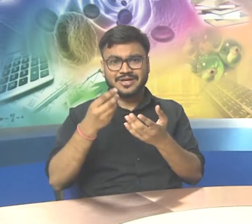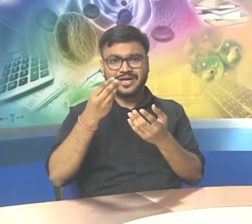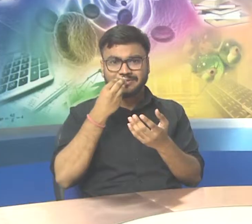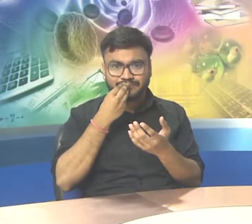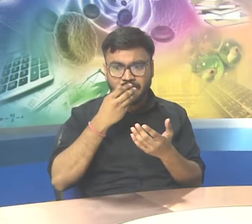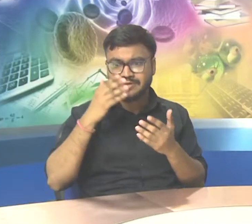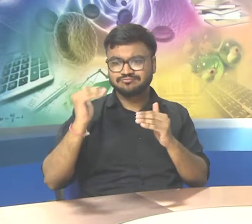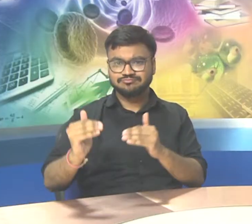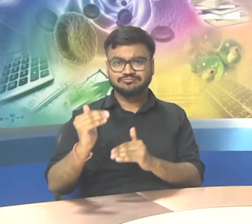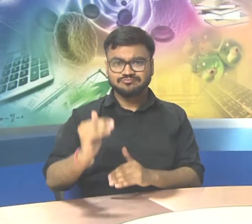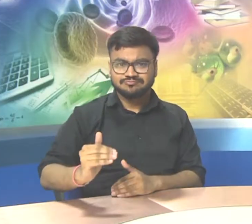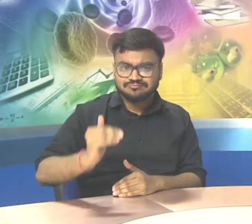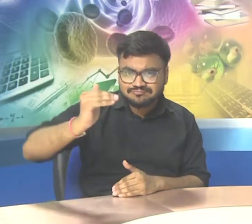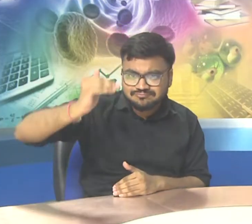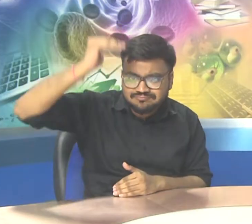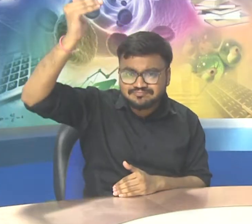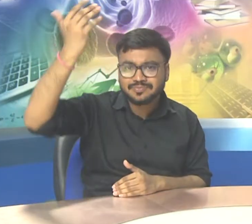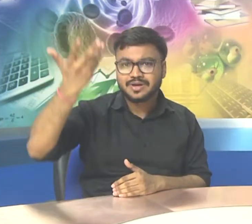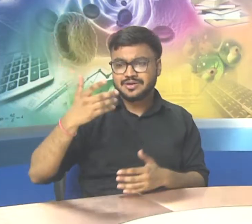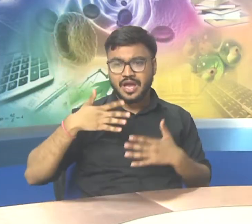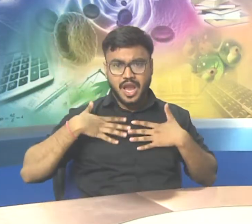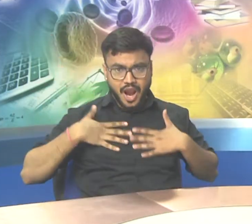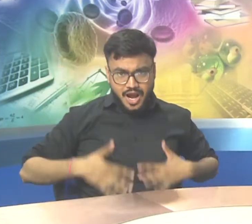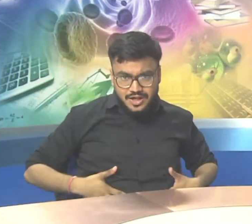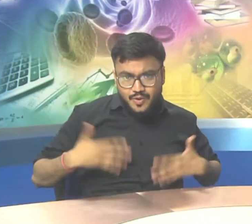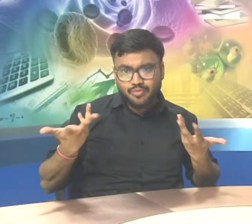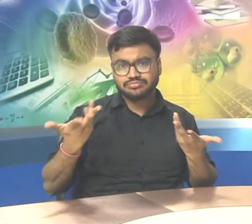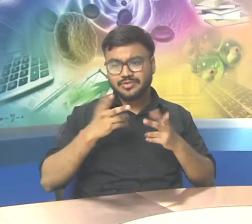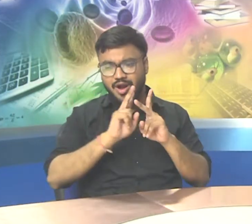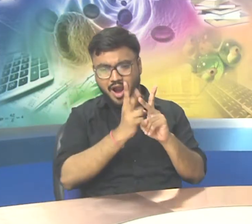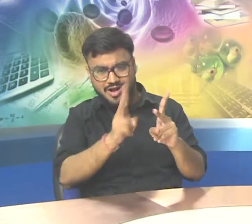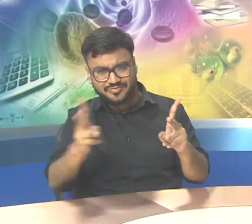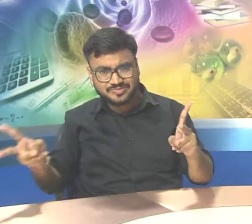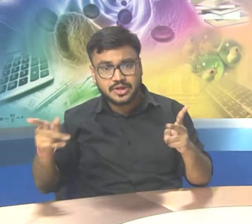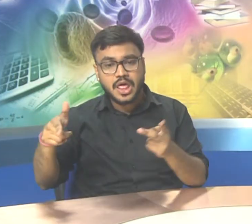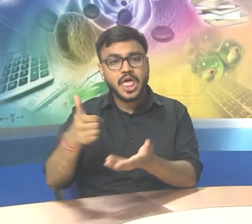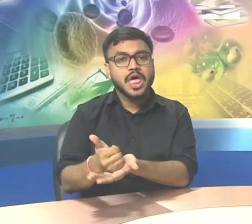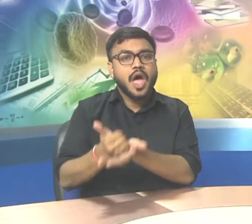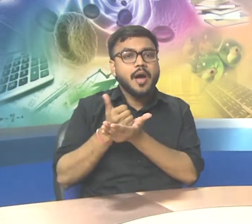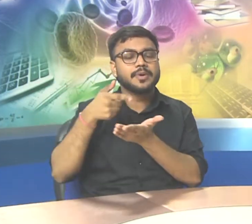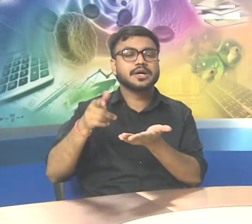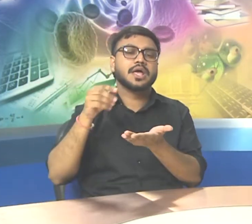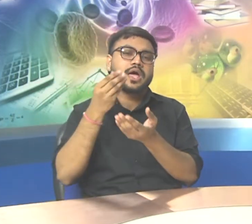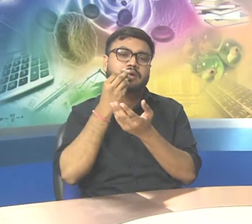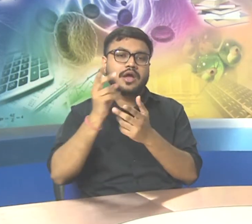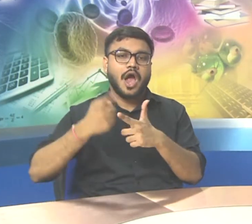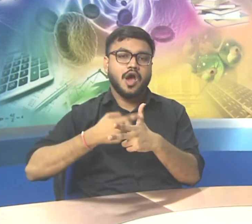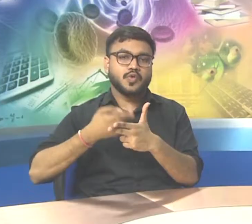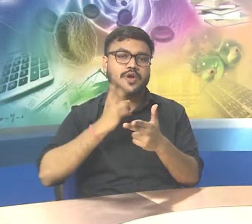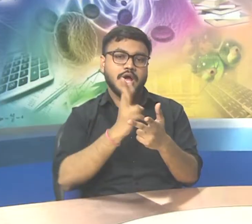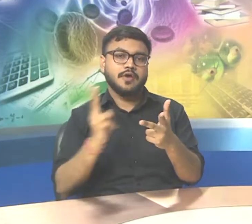These nutrients give our body energy, help in growth, and keep us healthy.